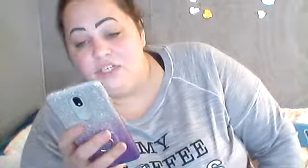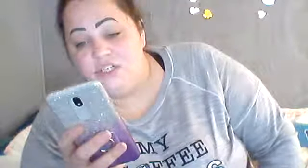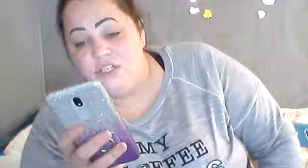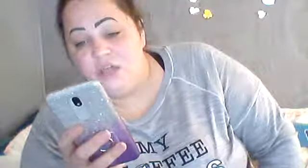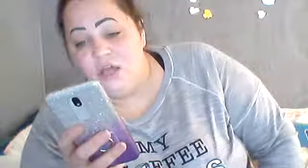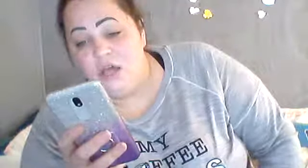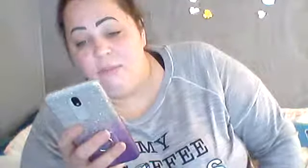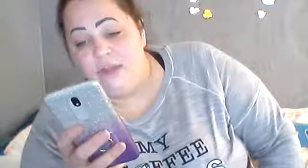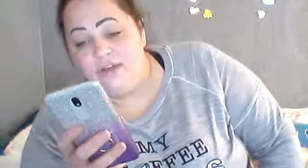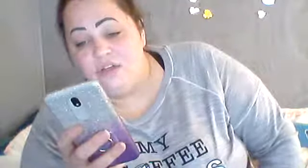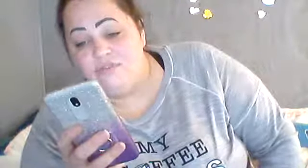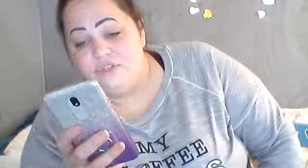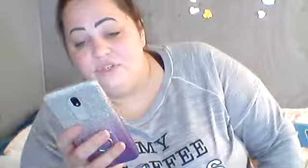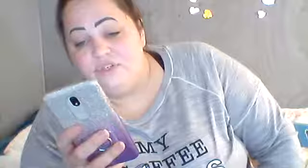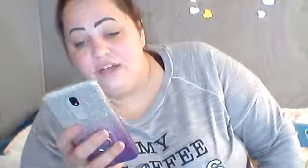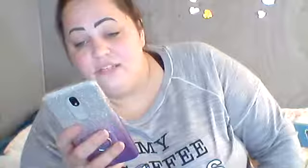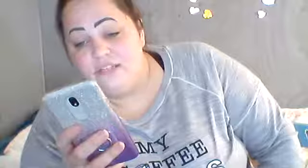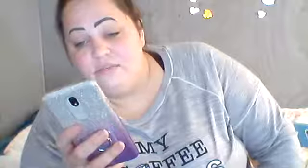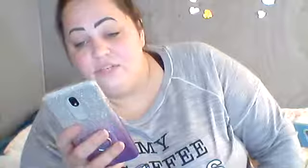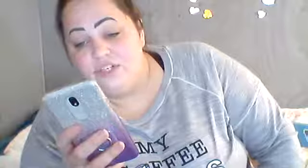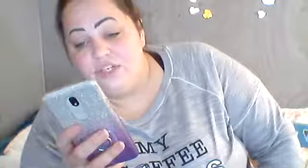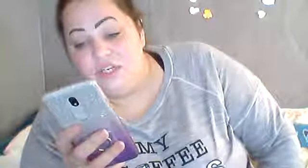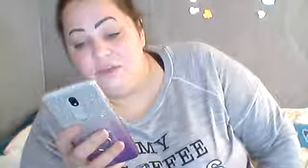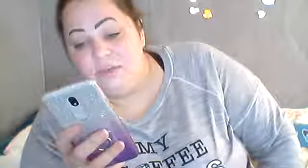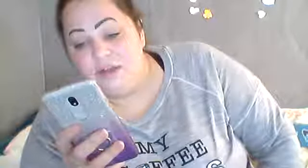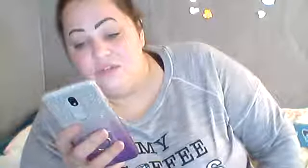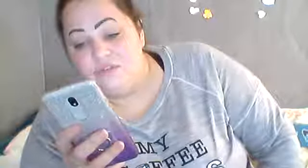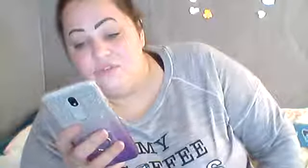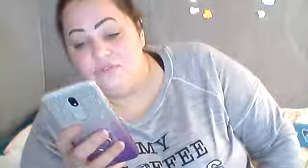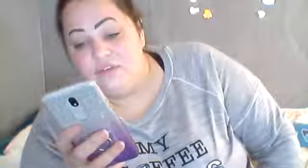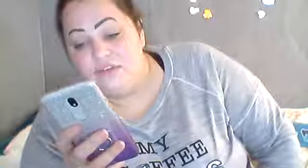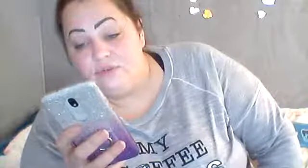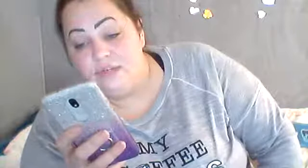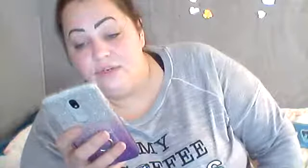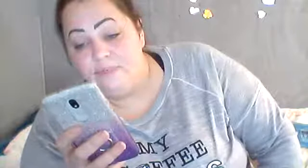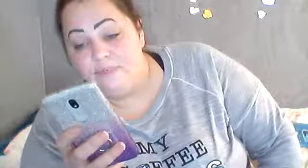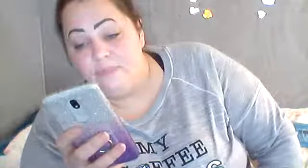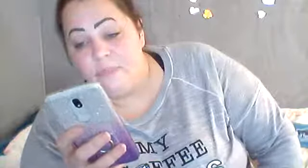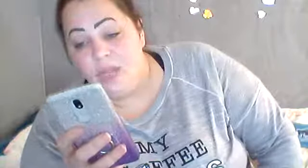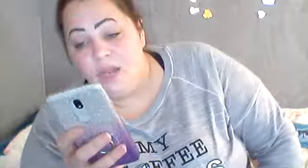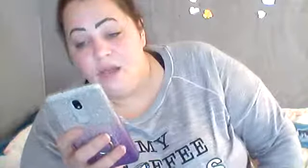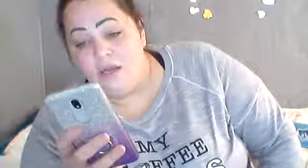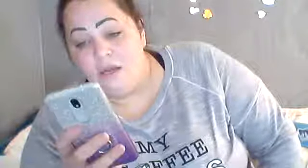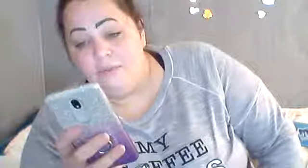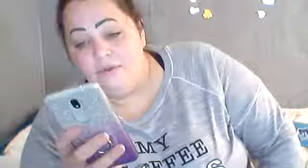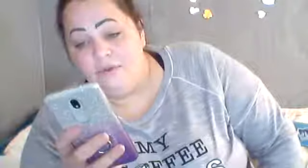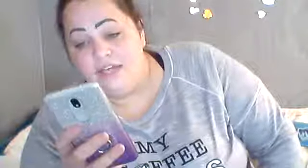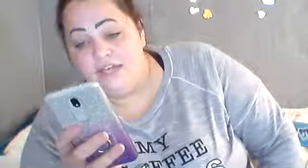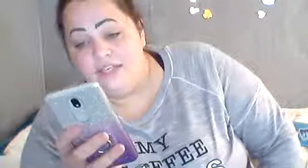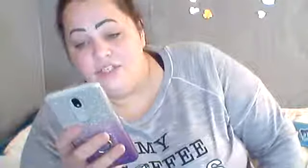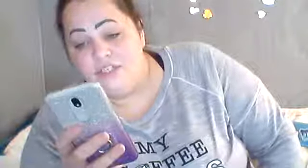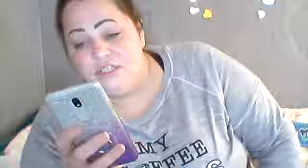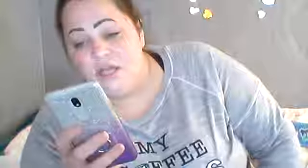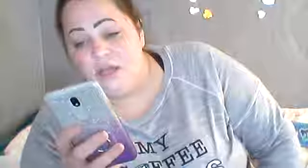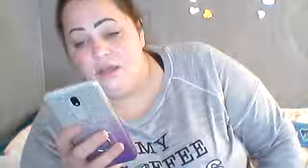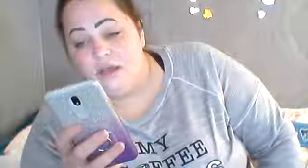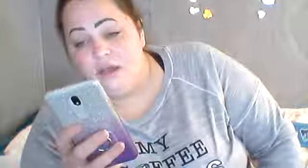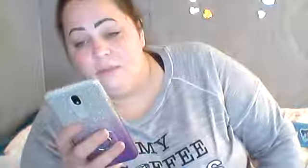education, a Microsoft certified systems engineer, Microsoft certified trainer, computer technician,